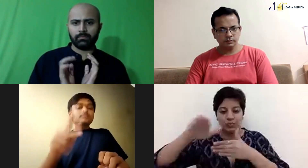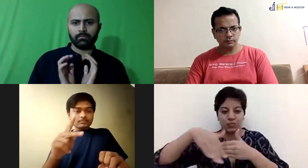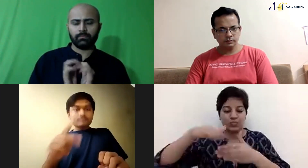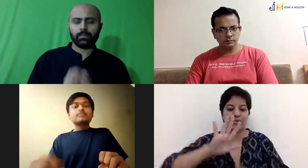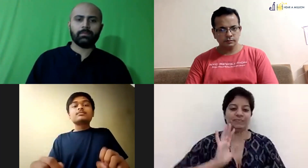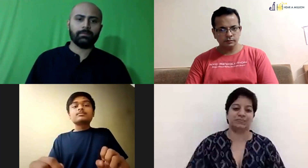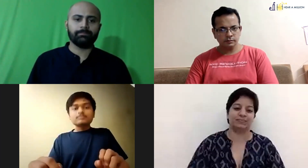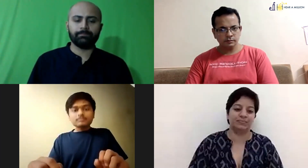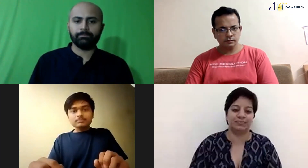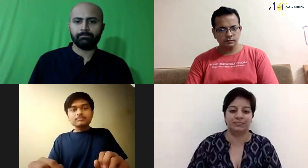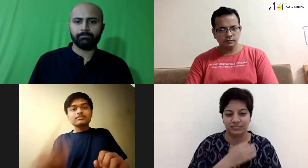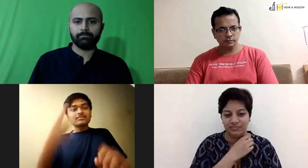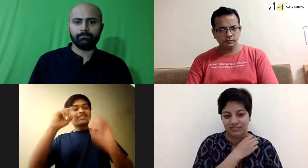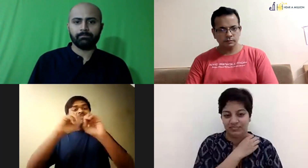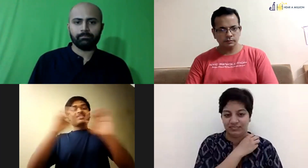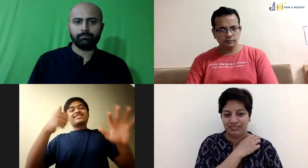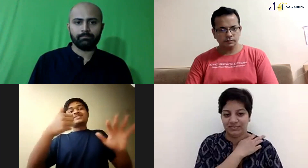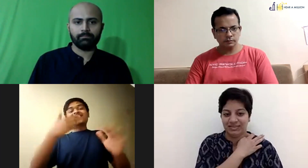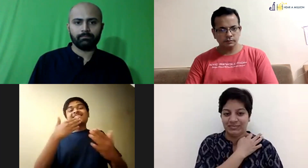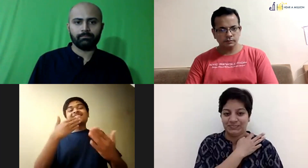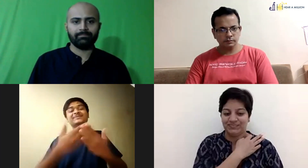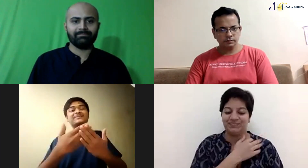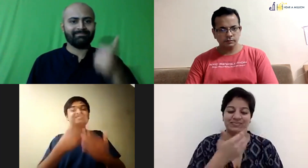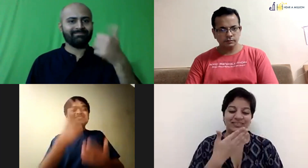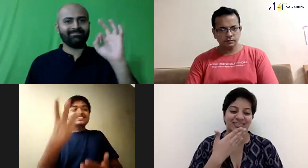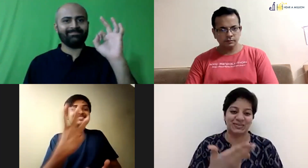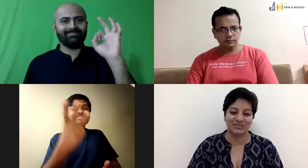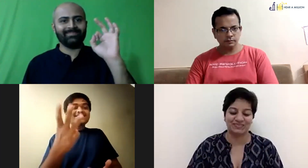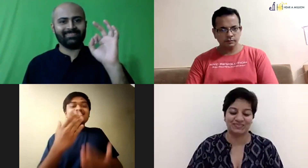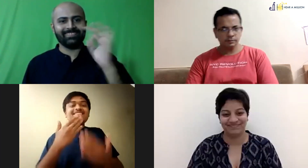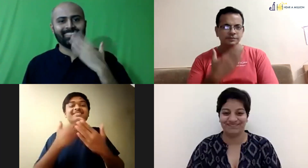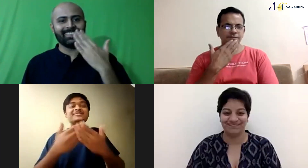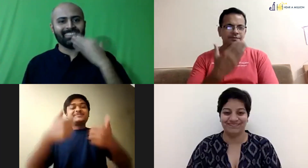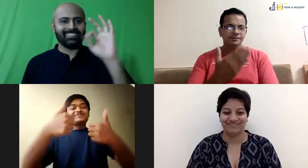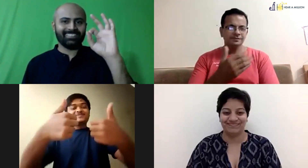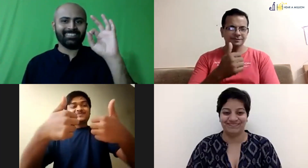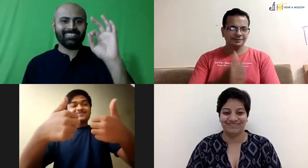spread it across. We are planning over it and we will spread. Okay, thank you. It's clear.